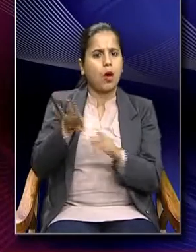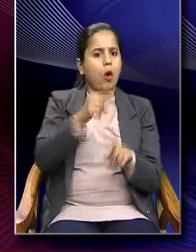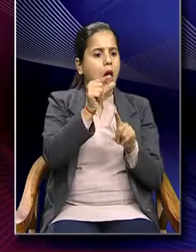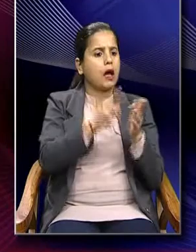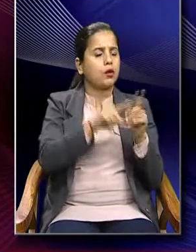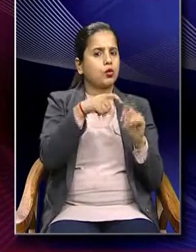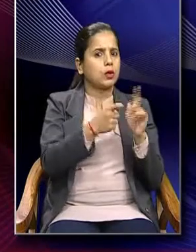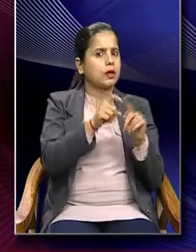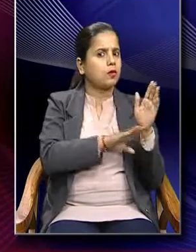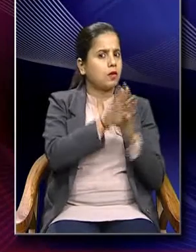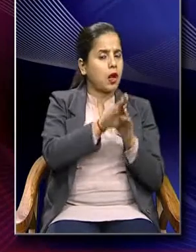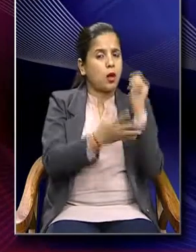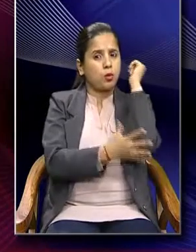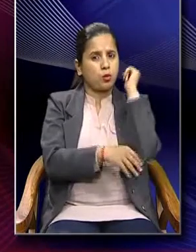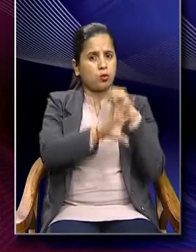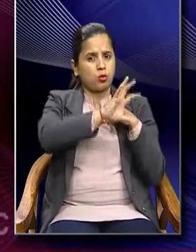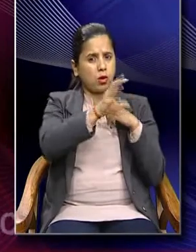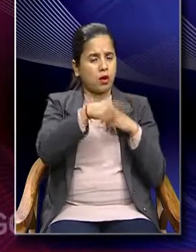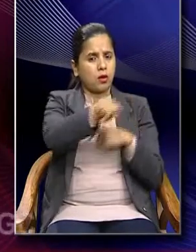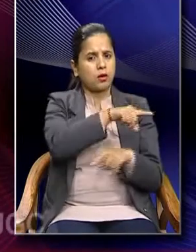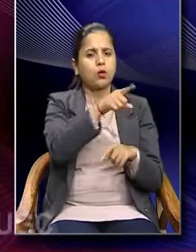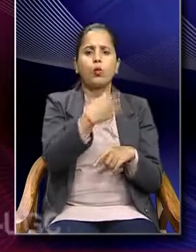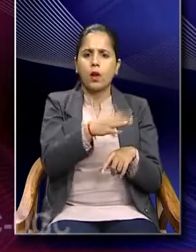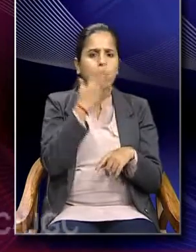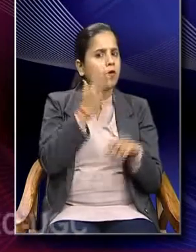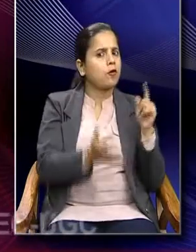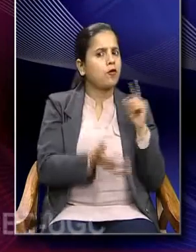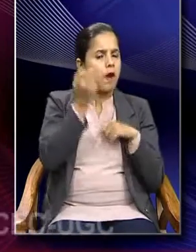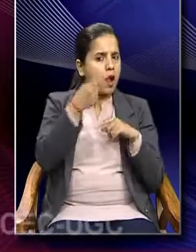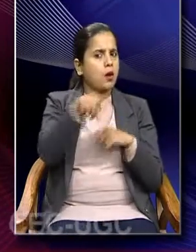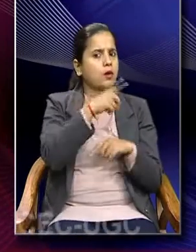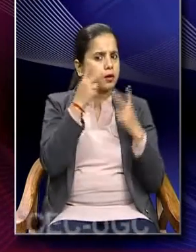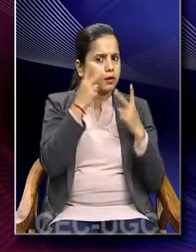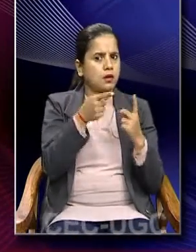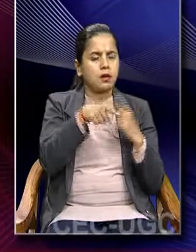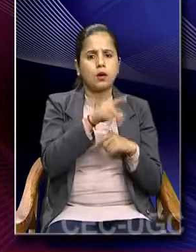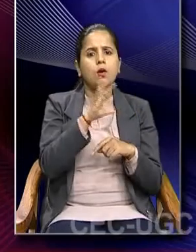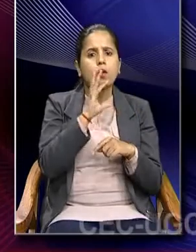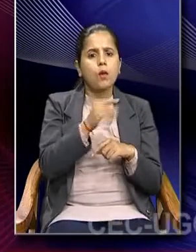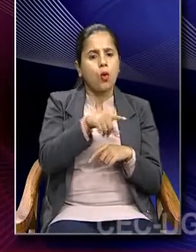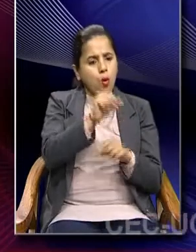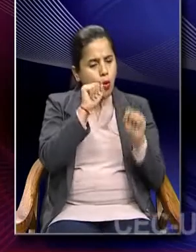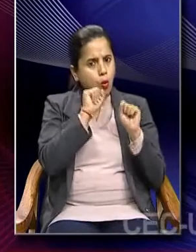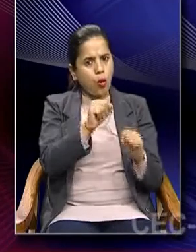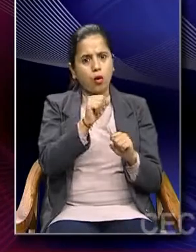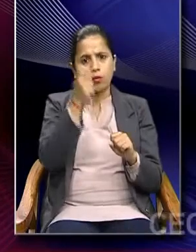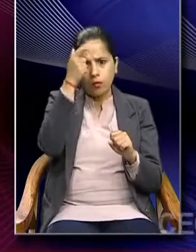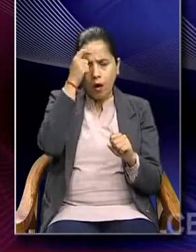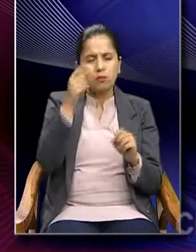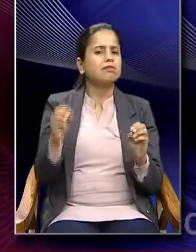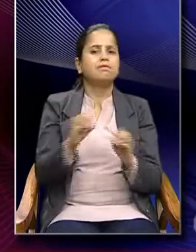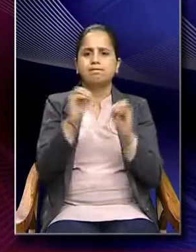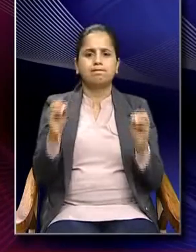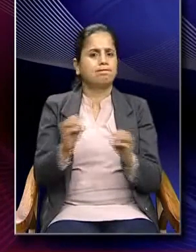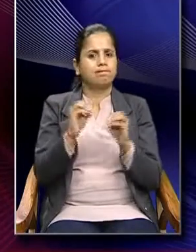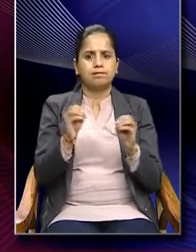in case of poorer countries, you will find out that it is not because of their own faults as such. It